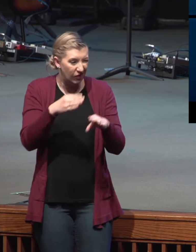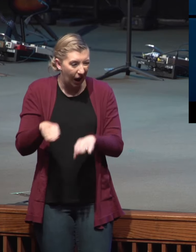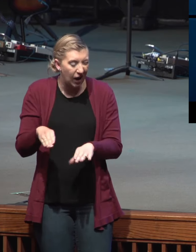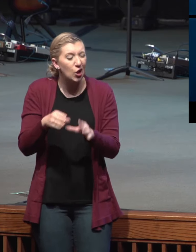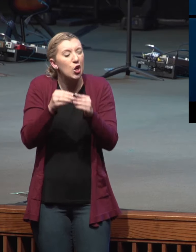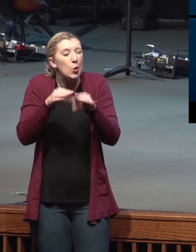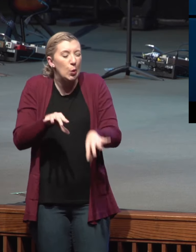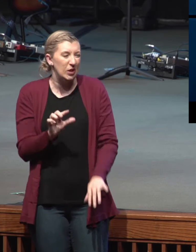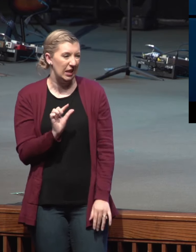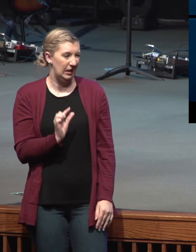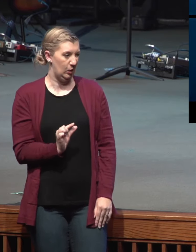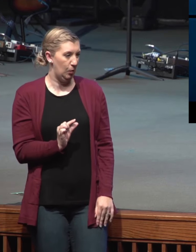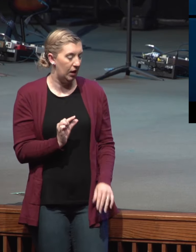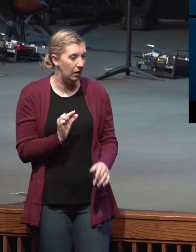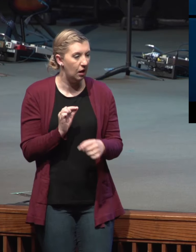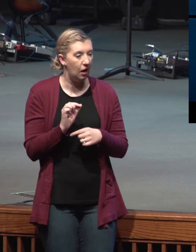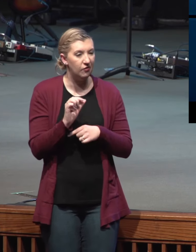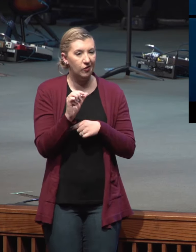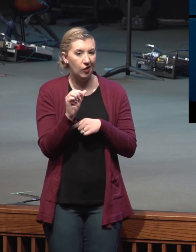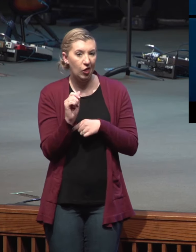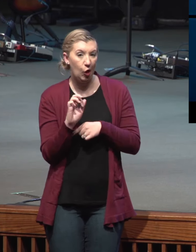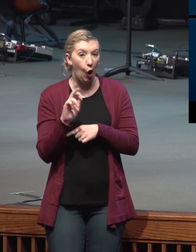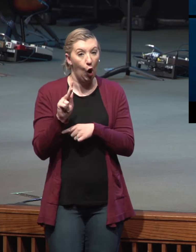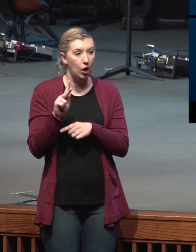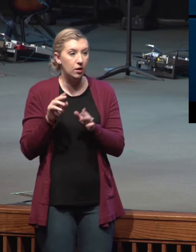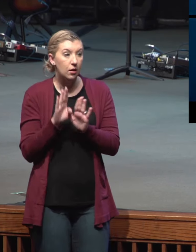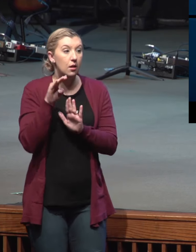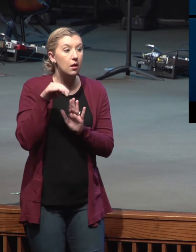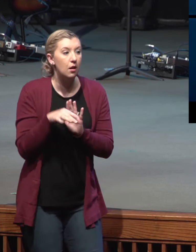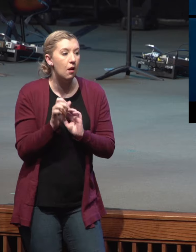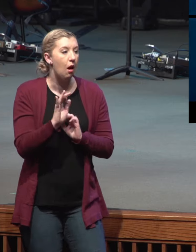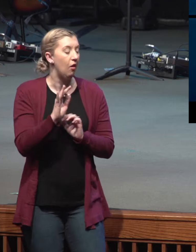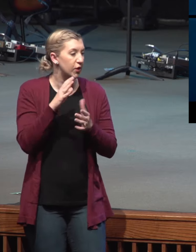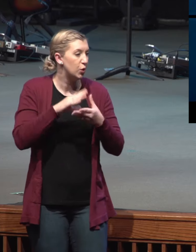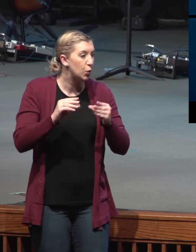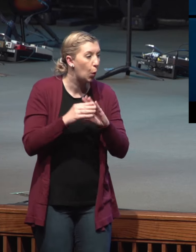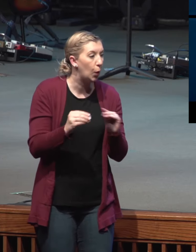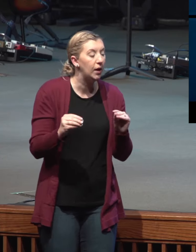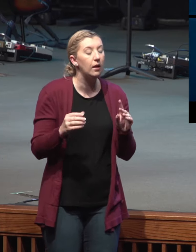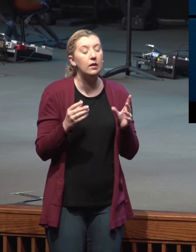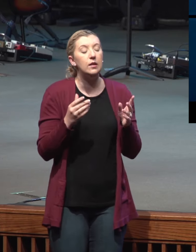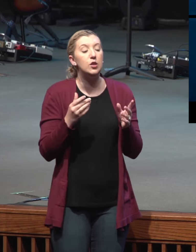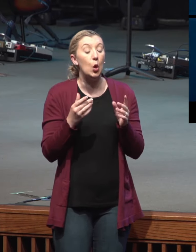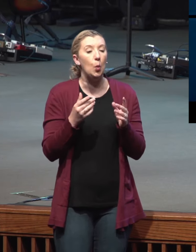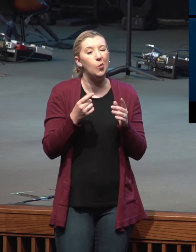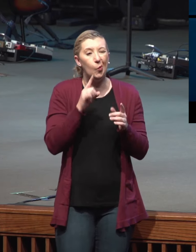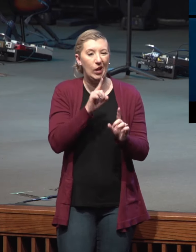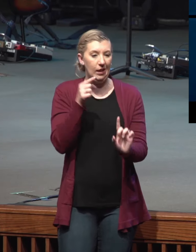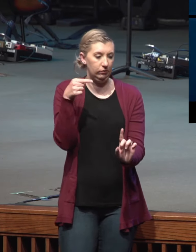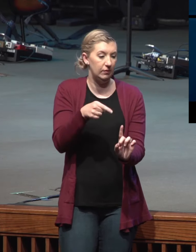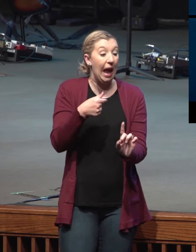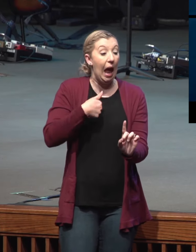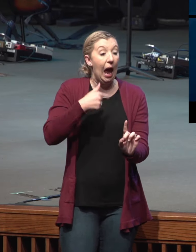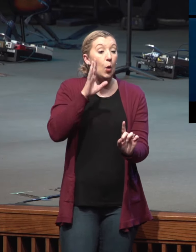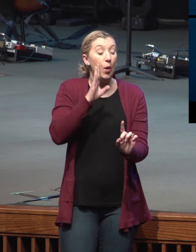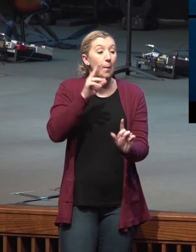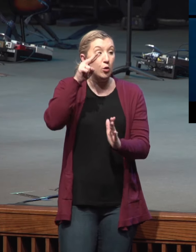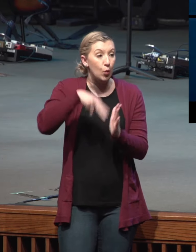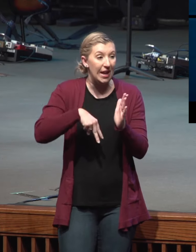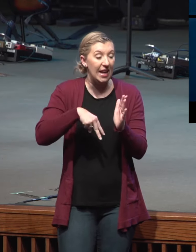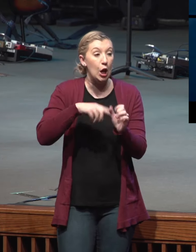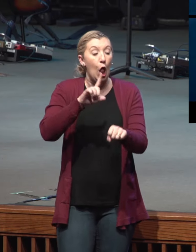lose a little bit of the arc of the story. All that to say, I will be reading